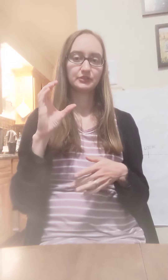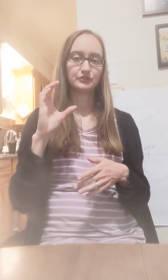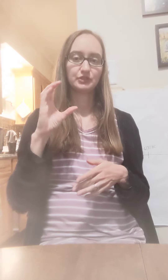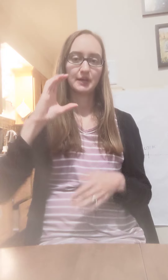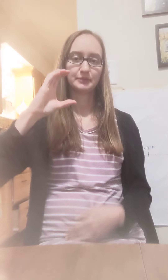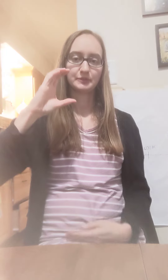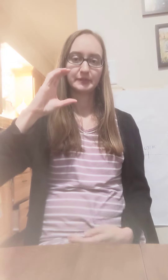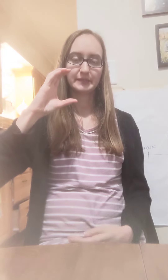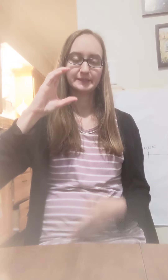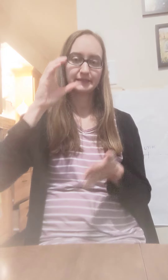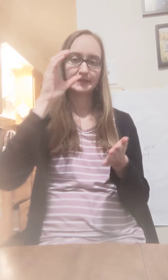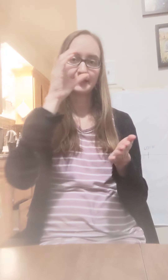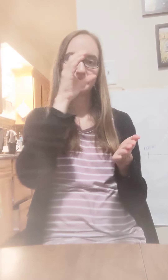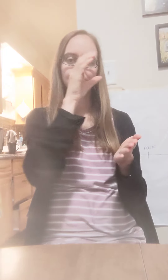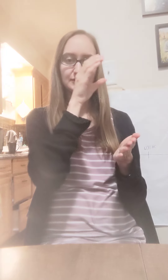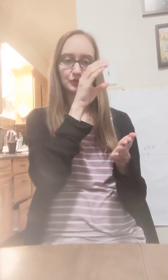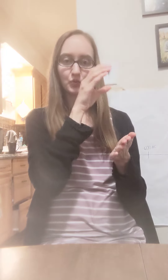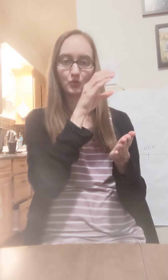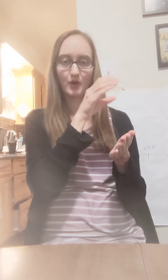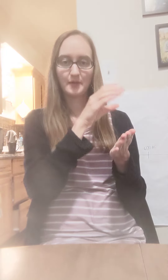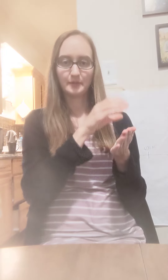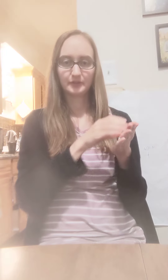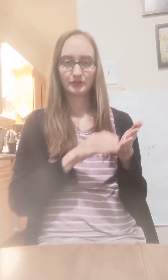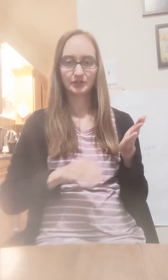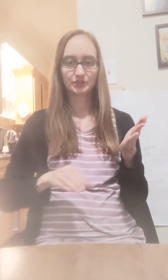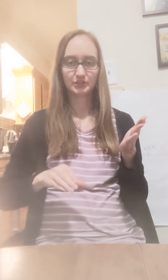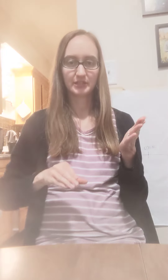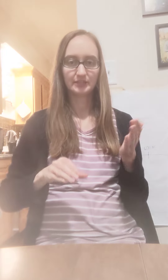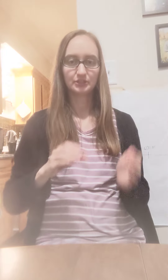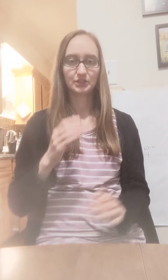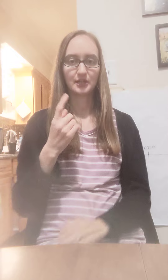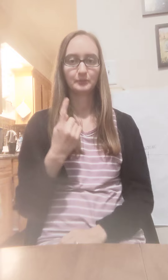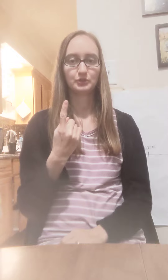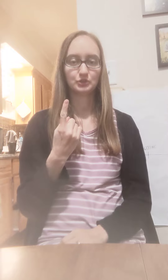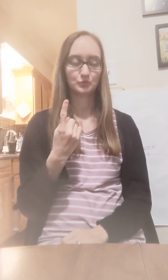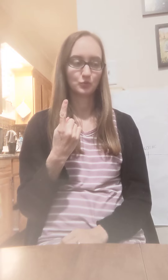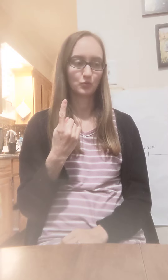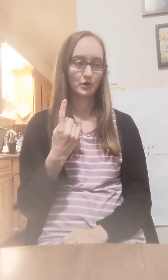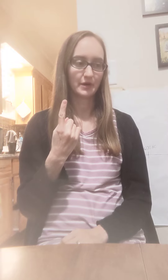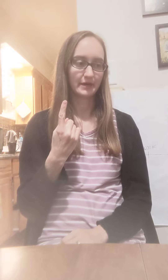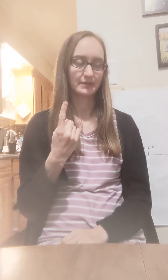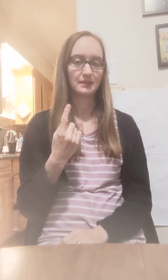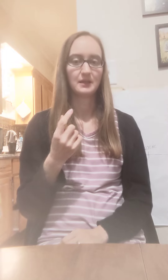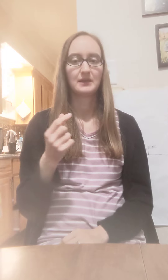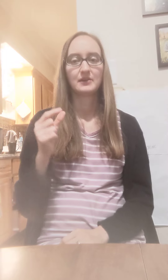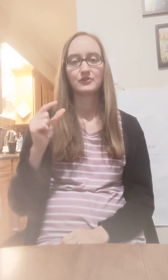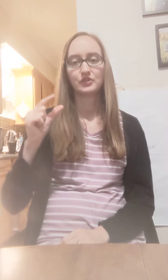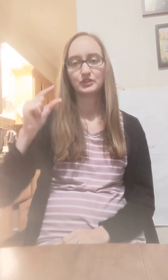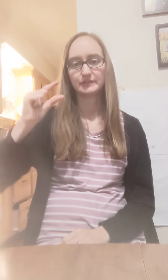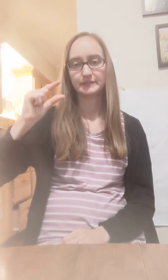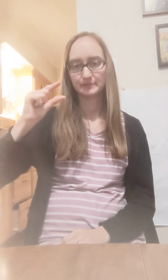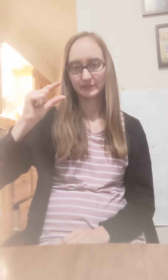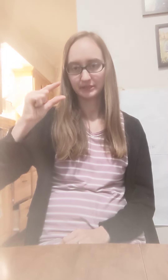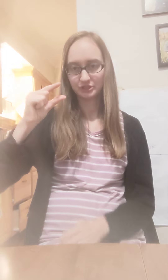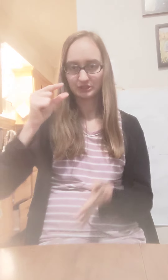so for chapter, make a C and swipe it across your hand, chapter one, verses, make a G